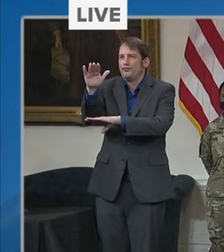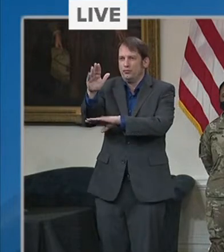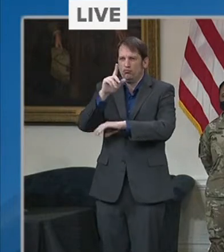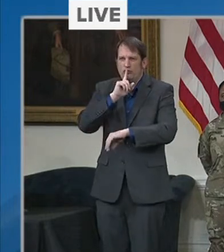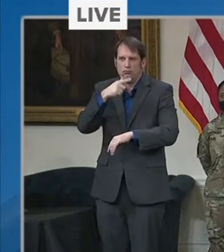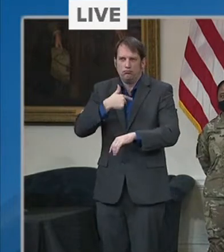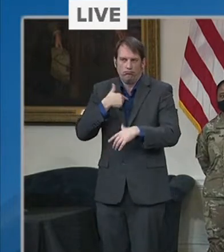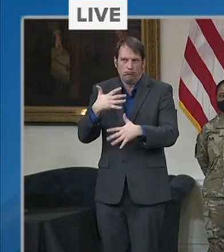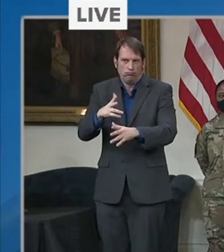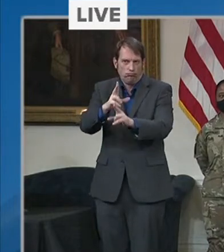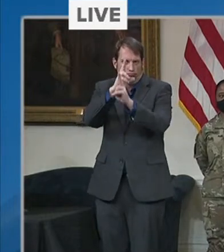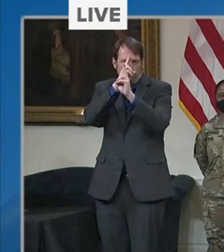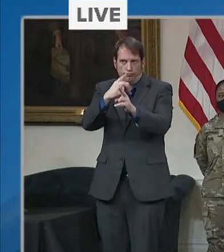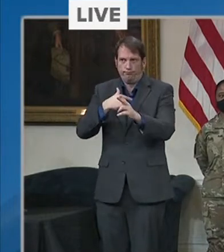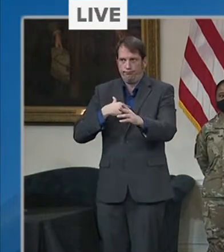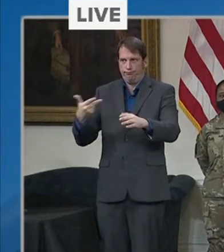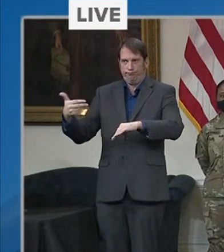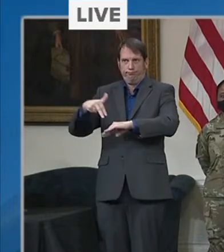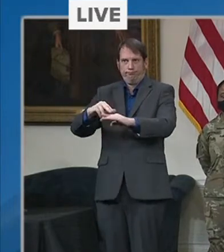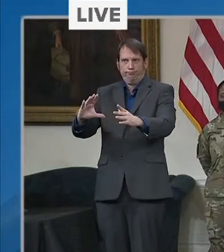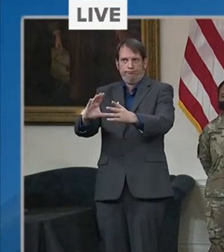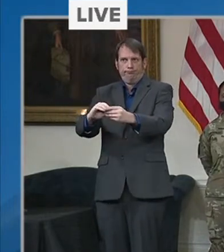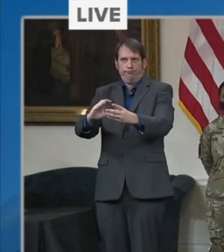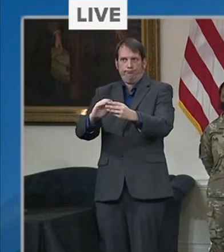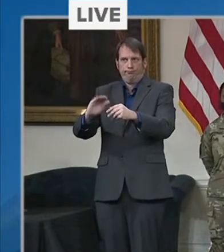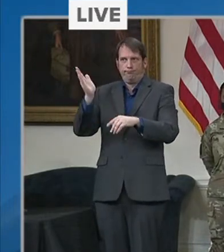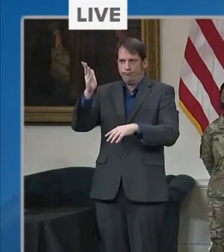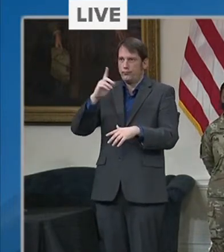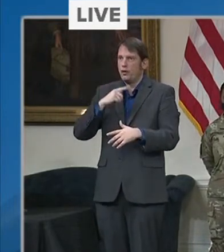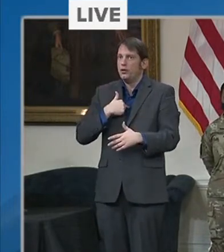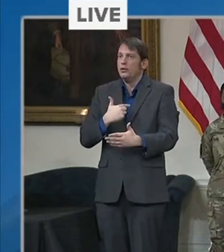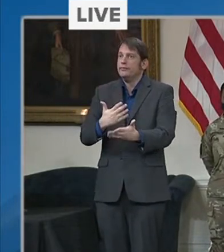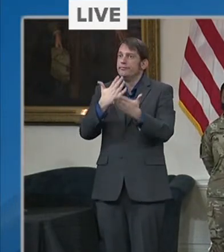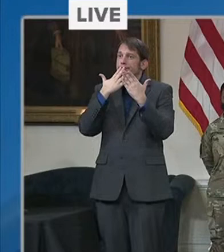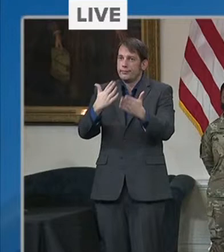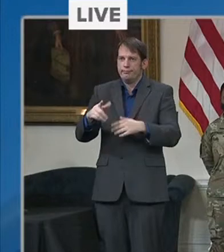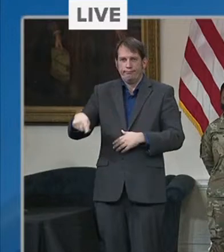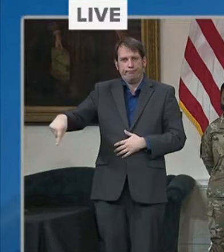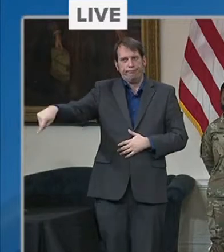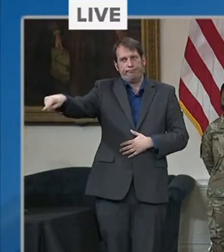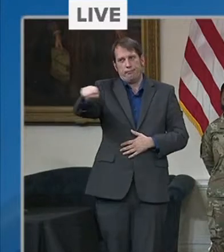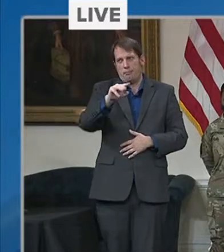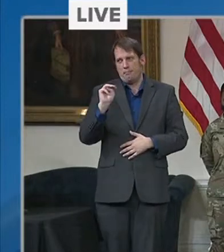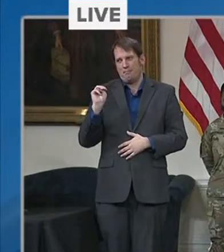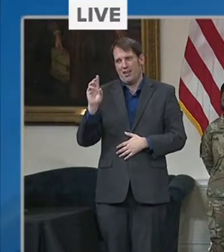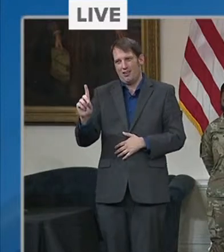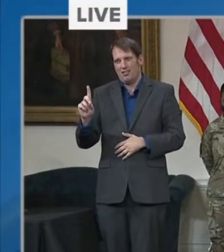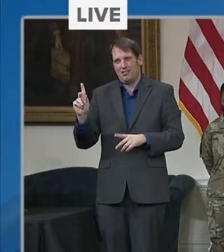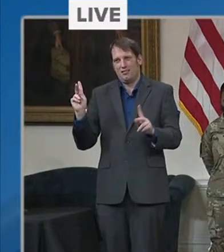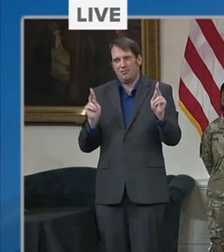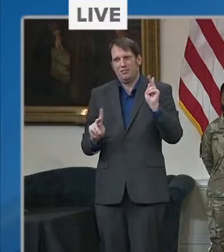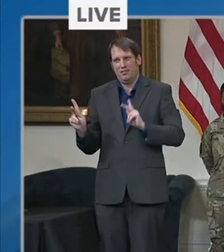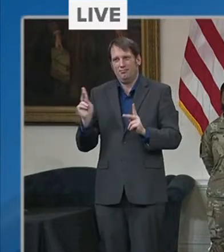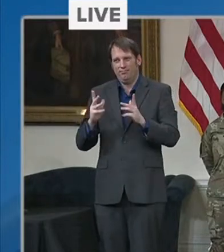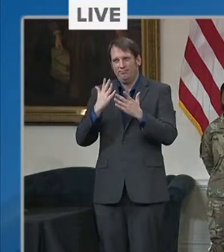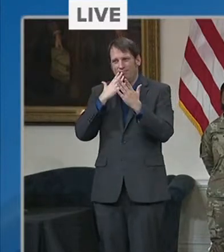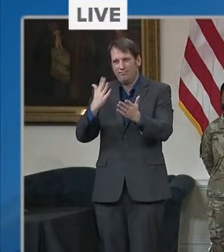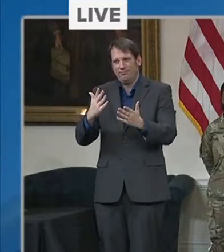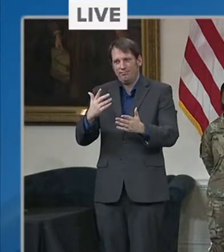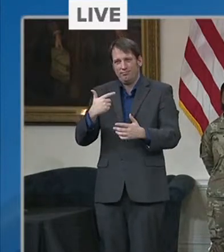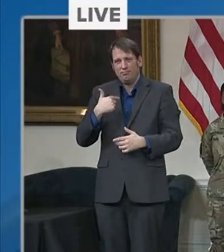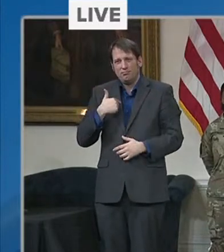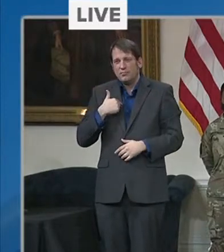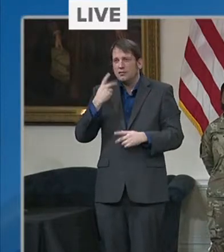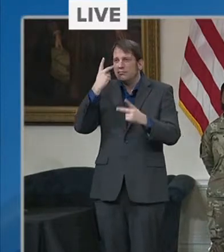begin by thanking my fellow Marylanders. On a daily basis, I am inspired by the actions we